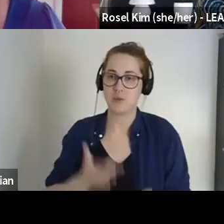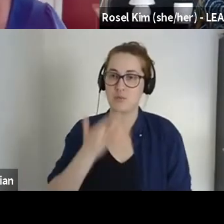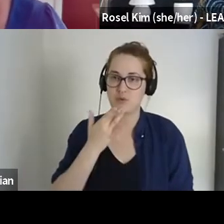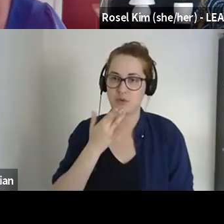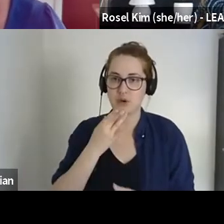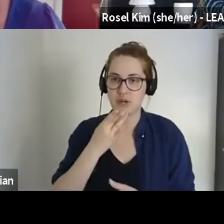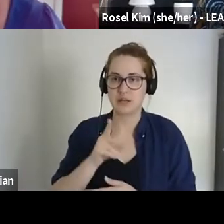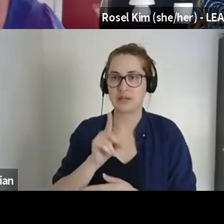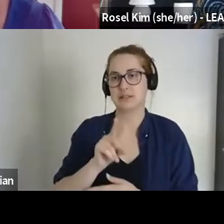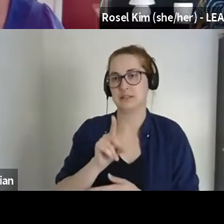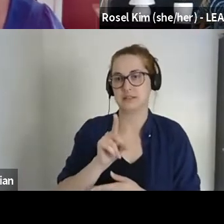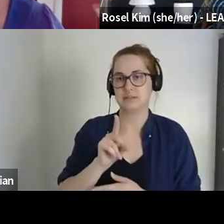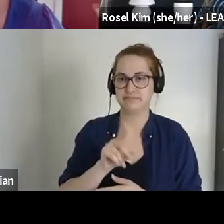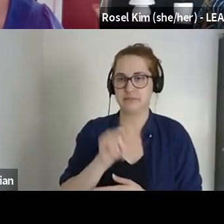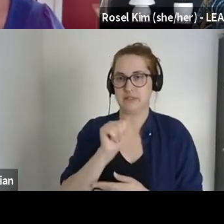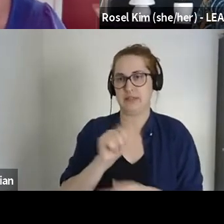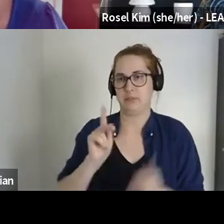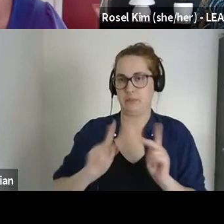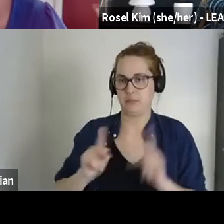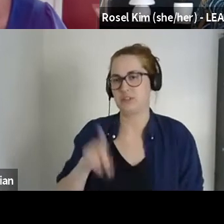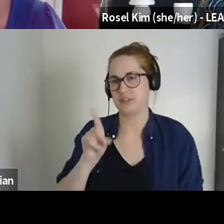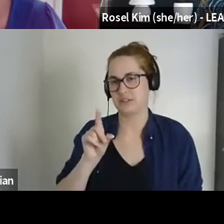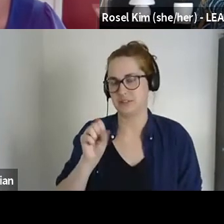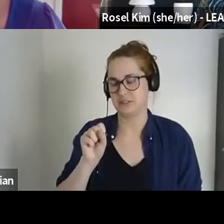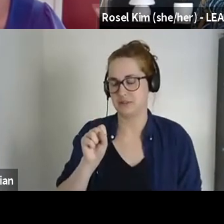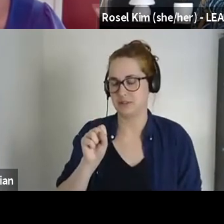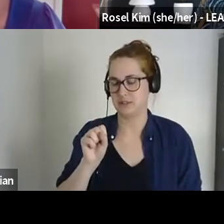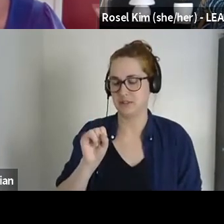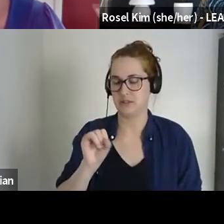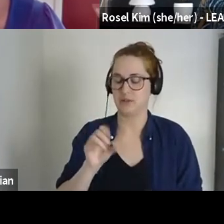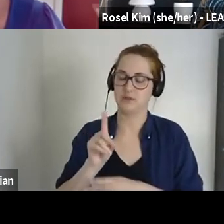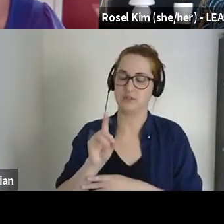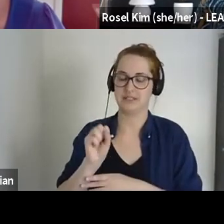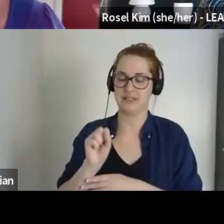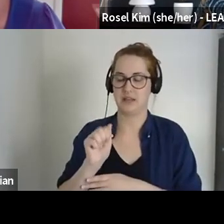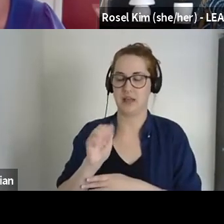heard from Shelley at People First of Canada, who